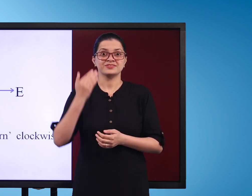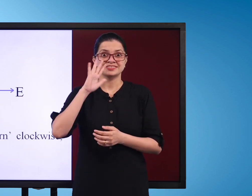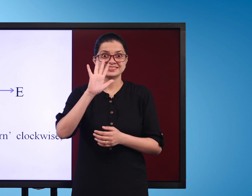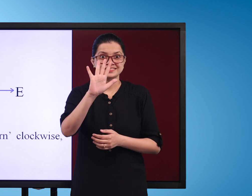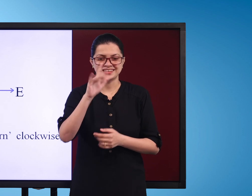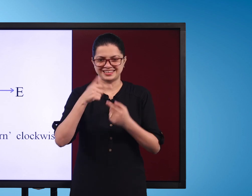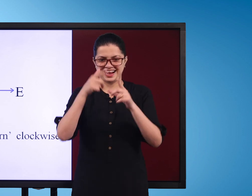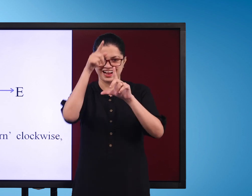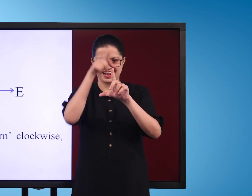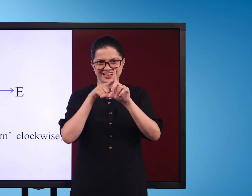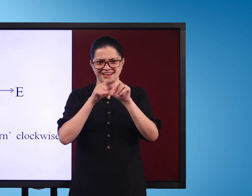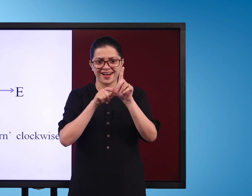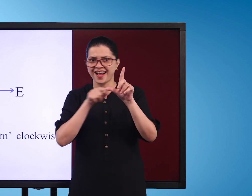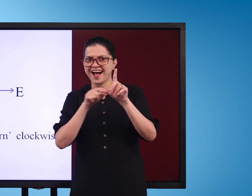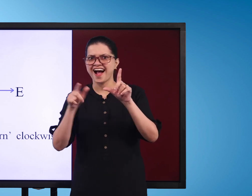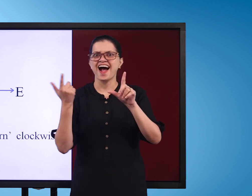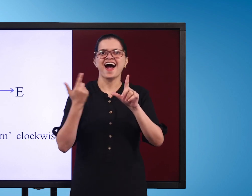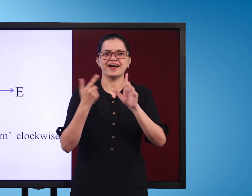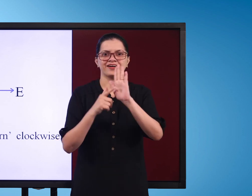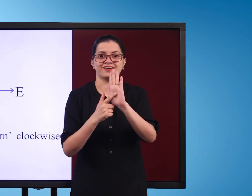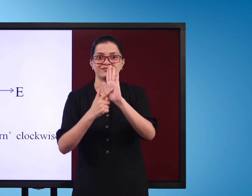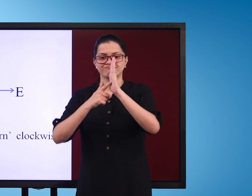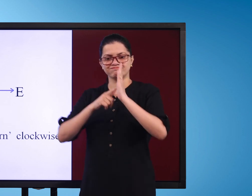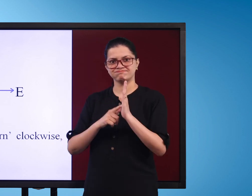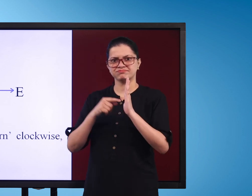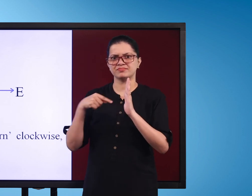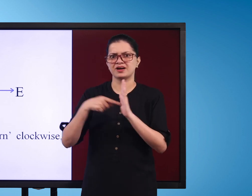By a right angle turn clockwise, you now face east.